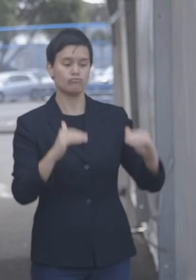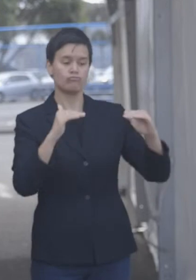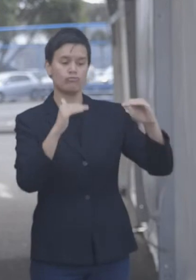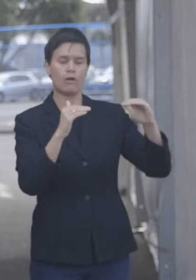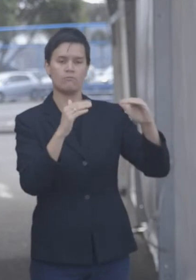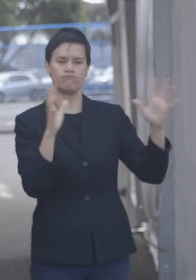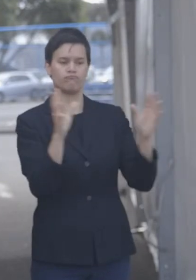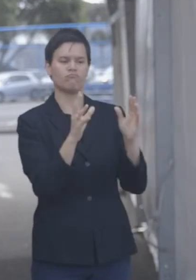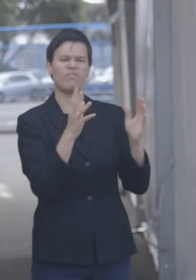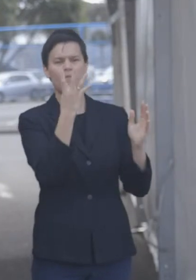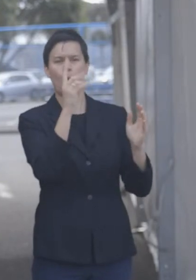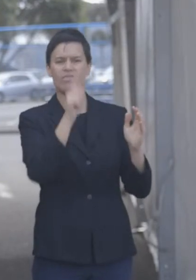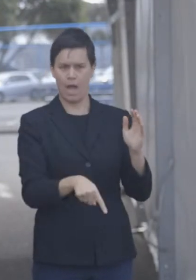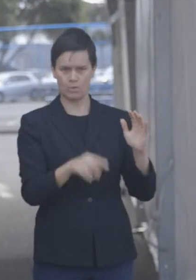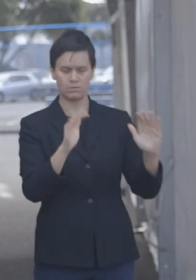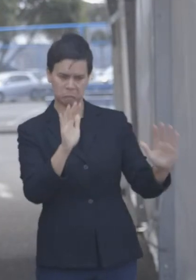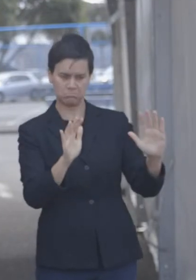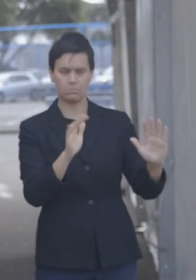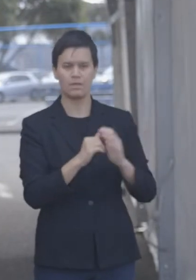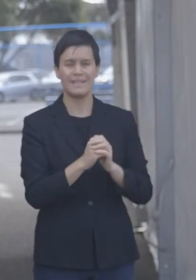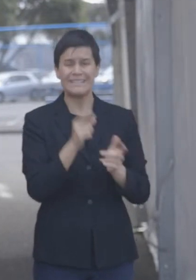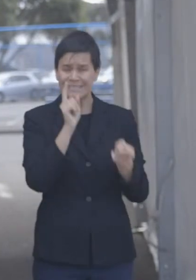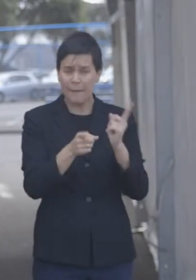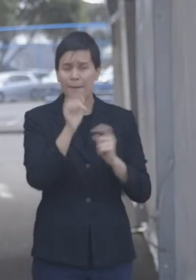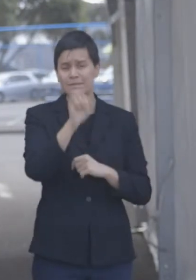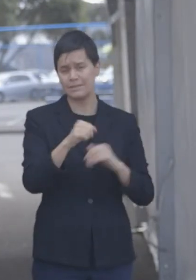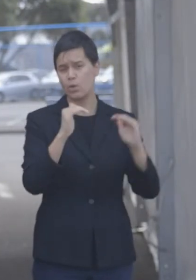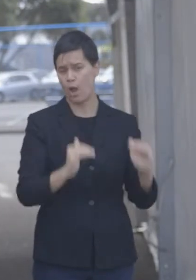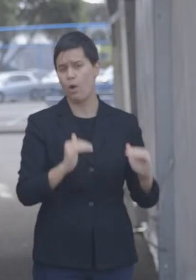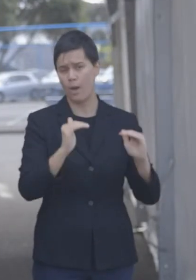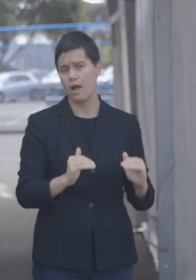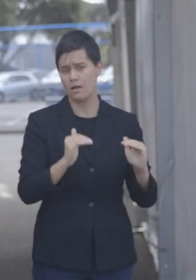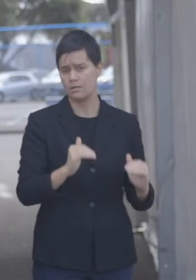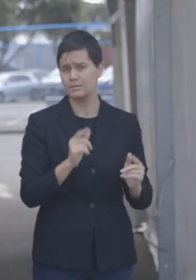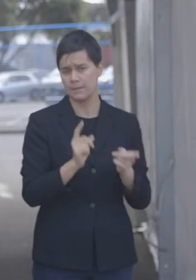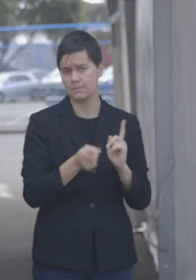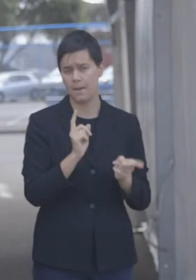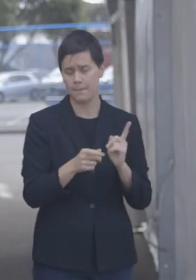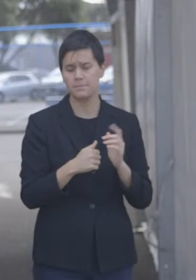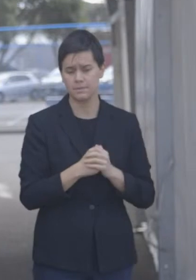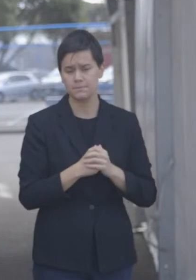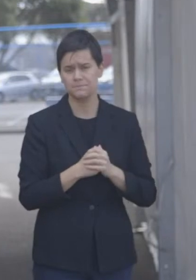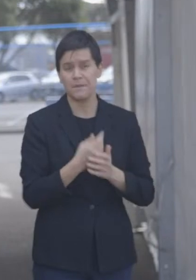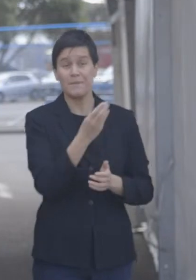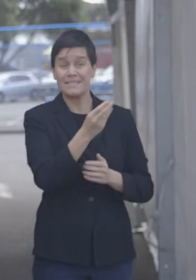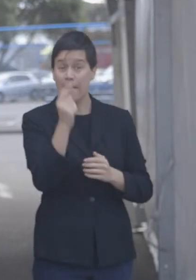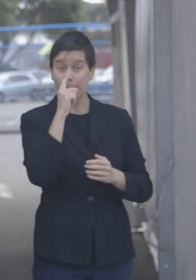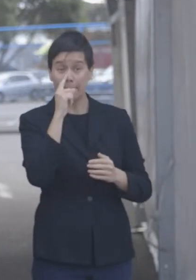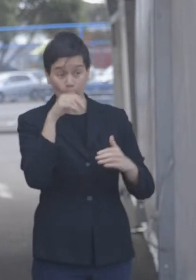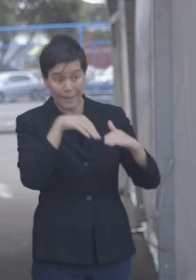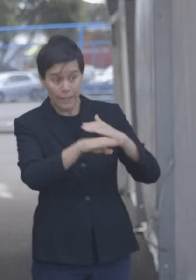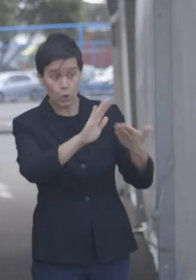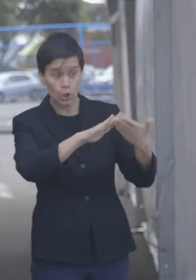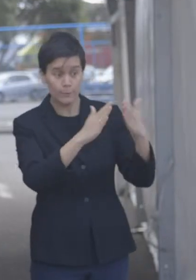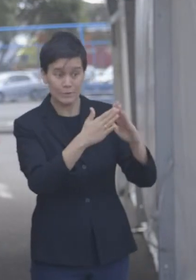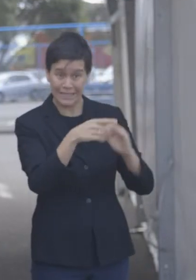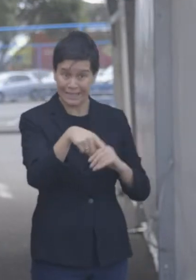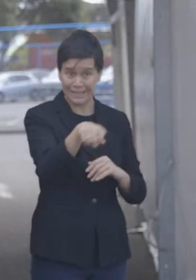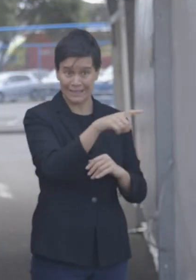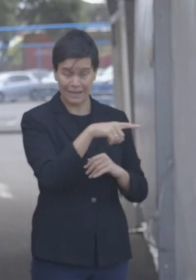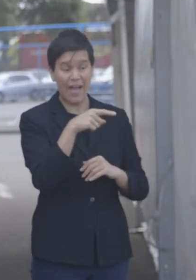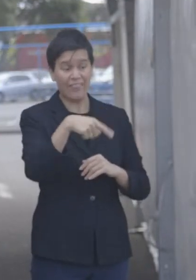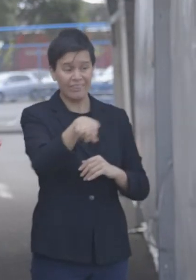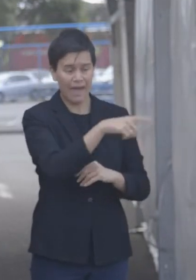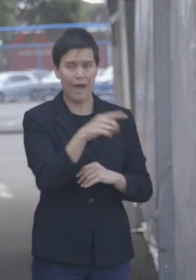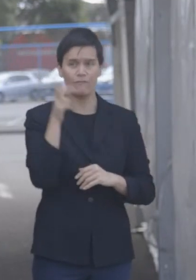One of the things that's been really pleasing to see is people in the community have, I think, heard the message about the importance of testing, and we did see